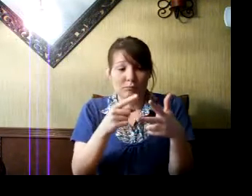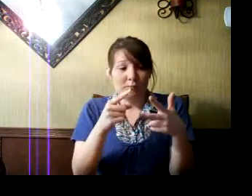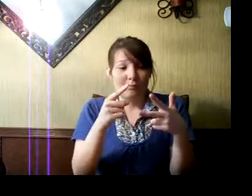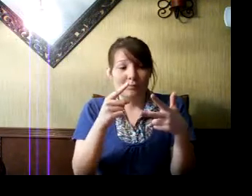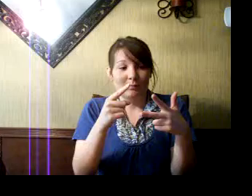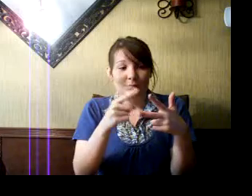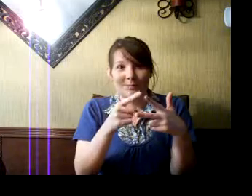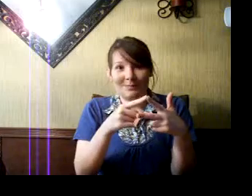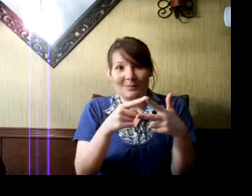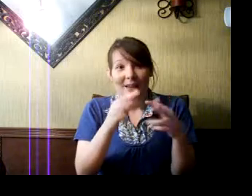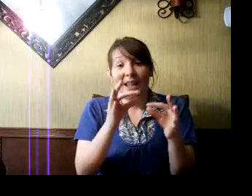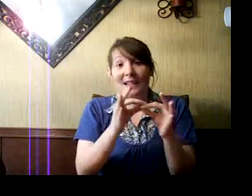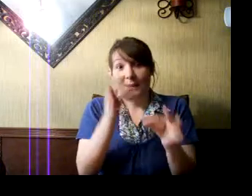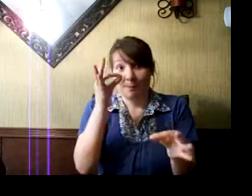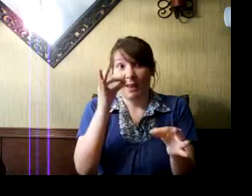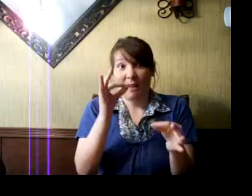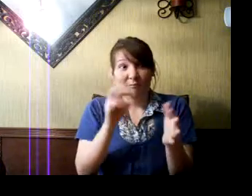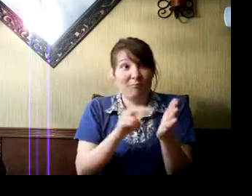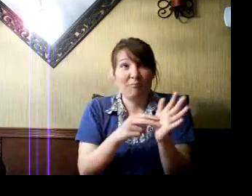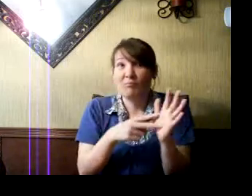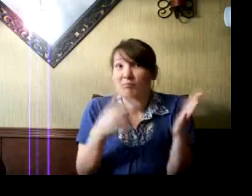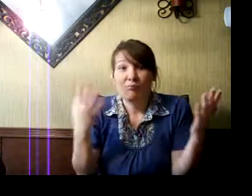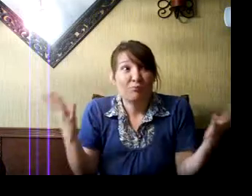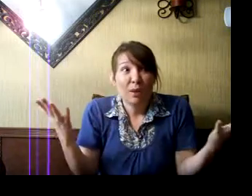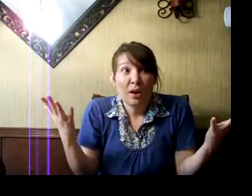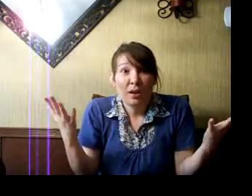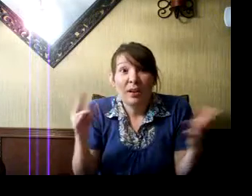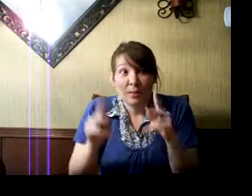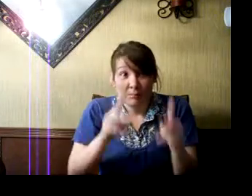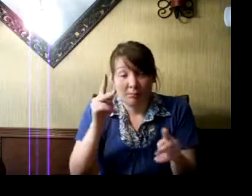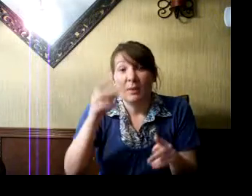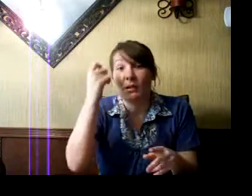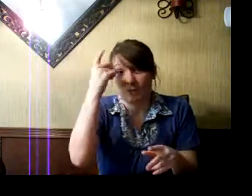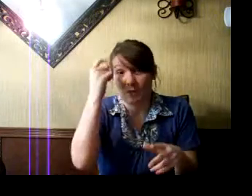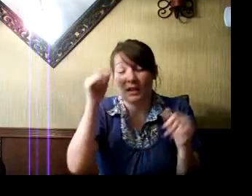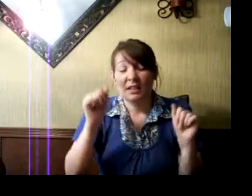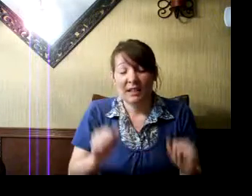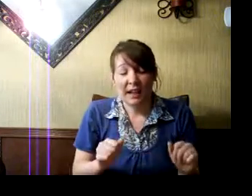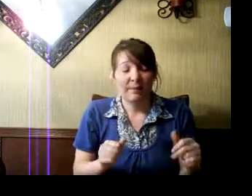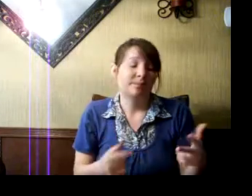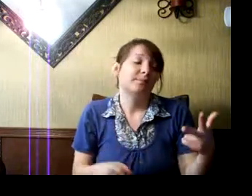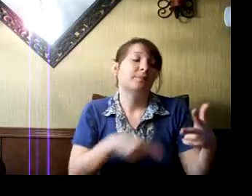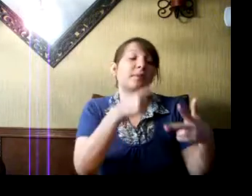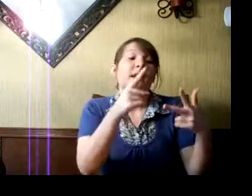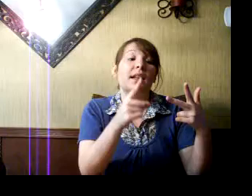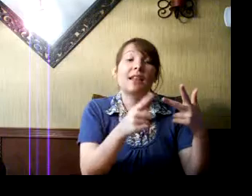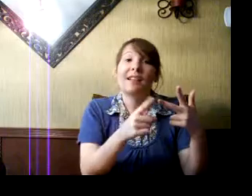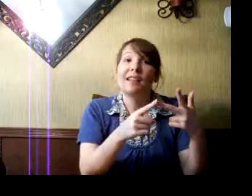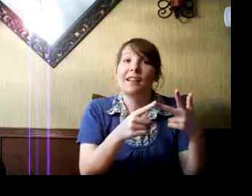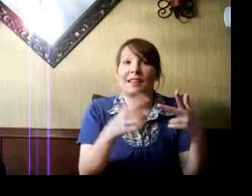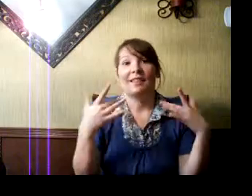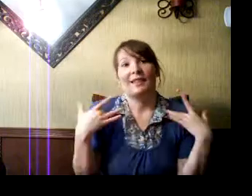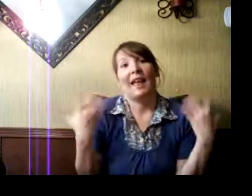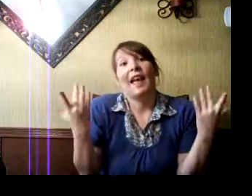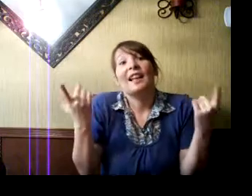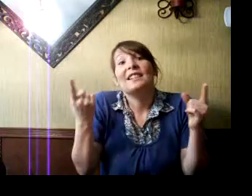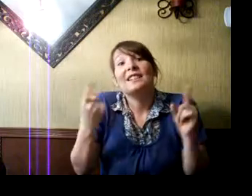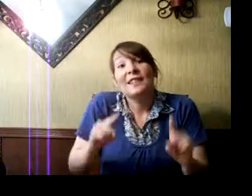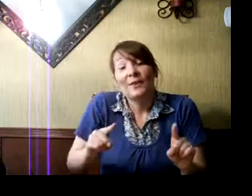it's understood by people. And then what we do is we create activities that are like our definition, which